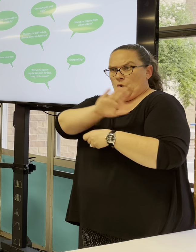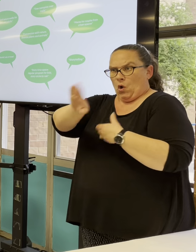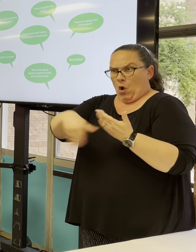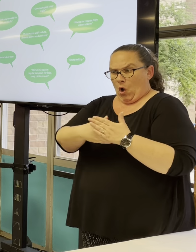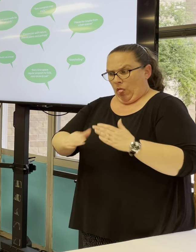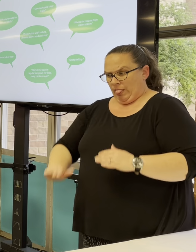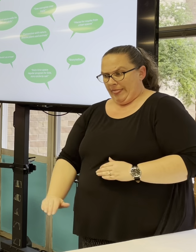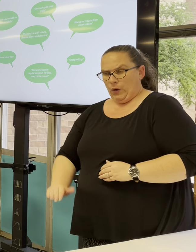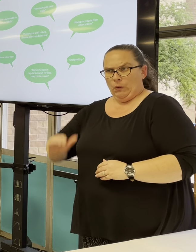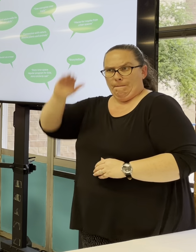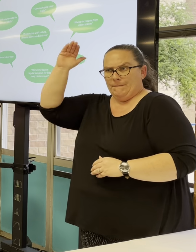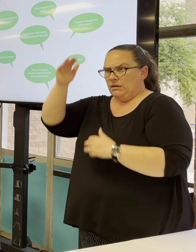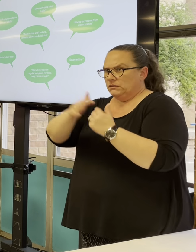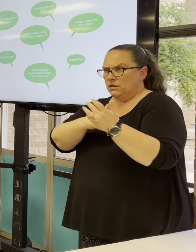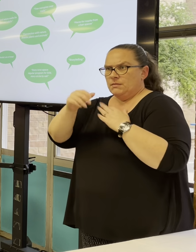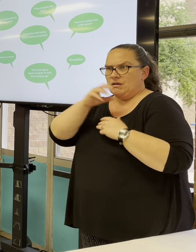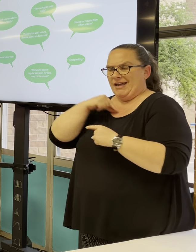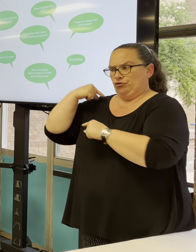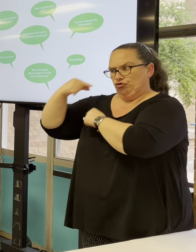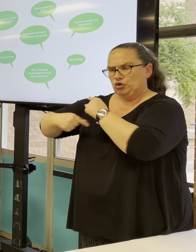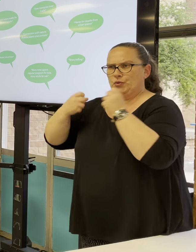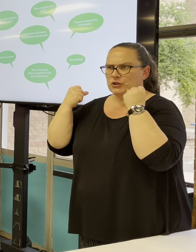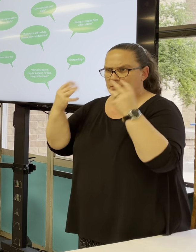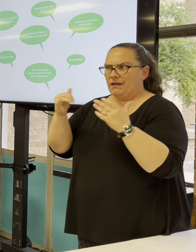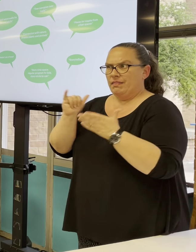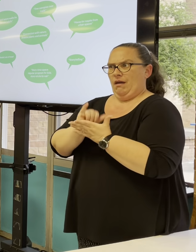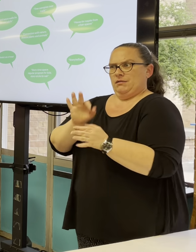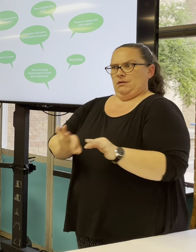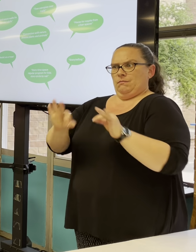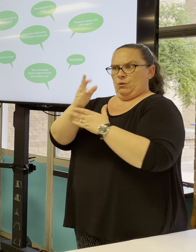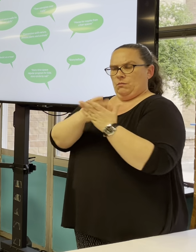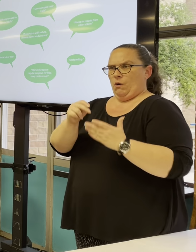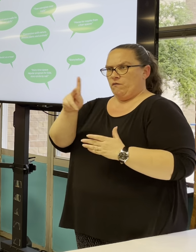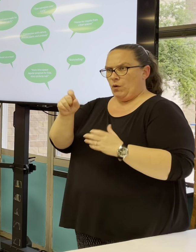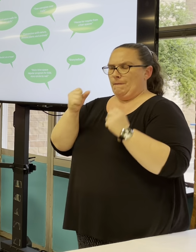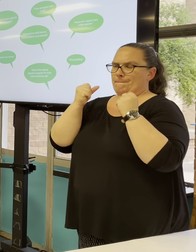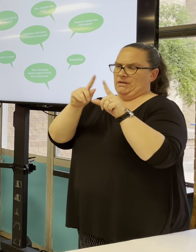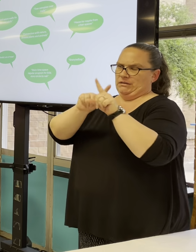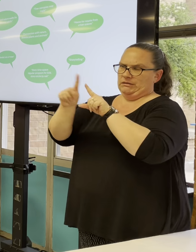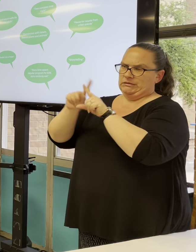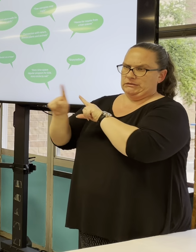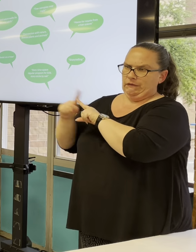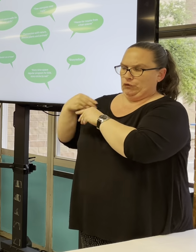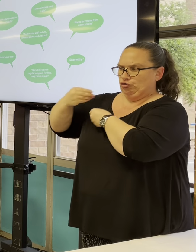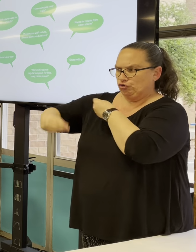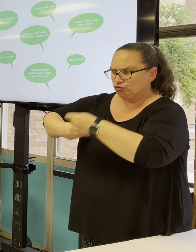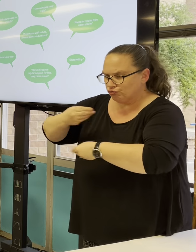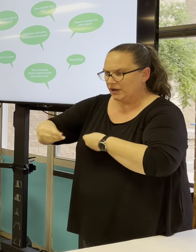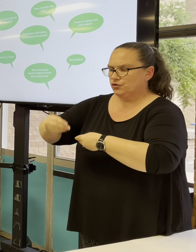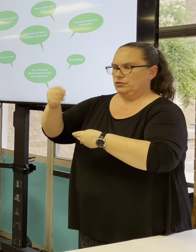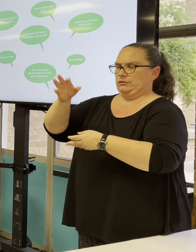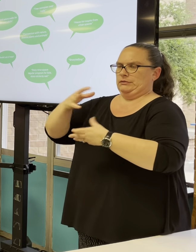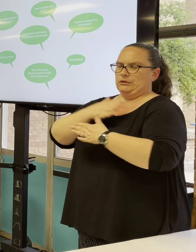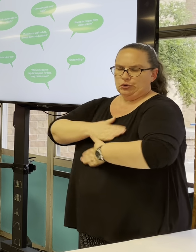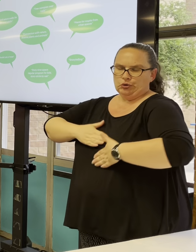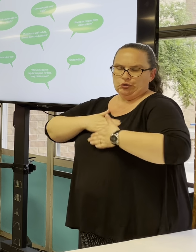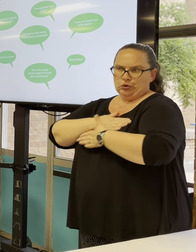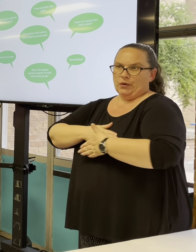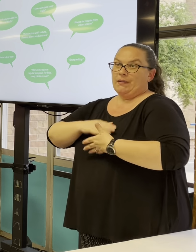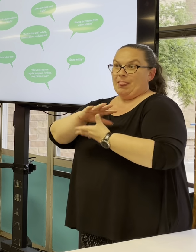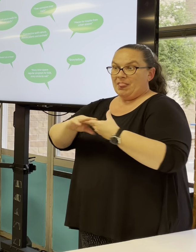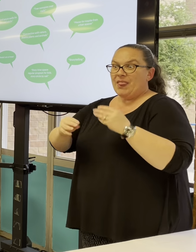really important part of parks is that you have multiple generations enjoying this space together, including story time space. It's